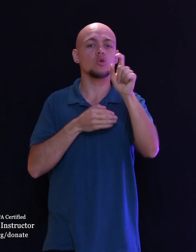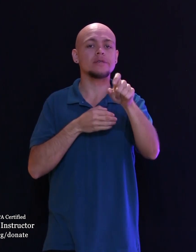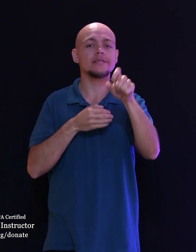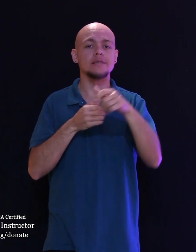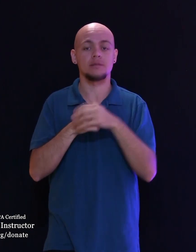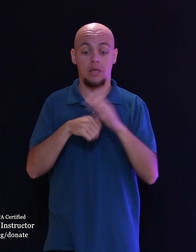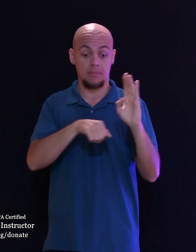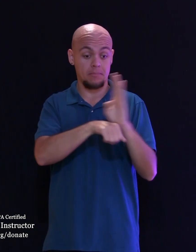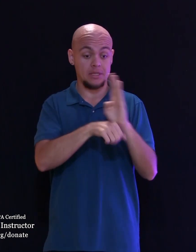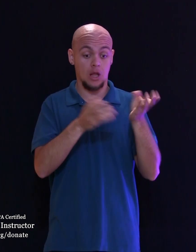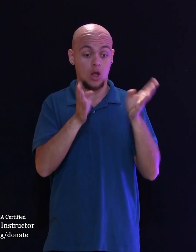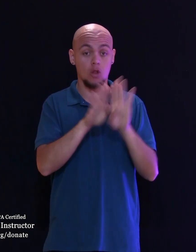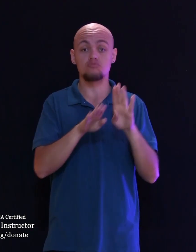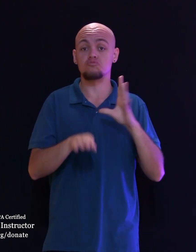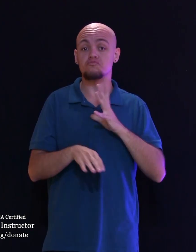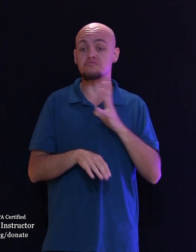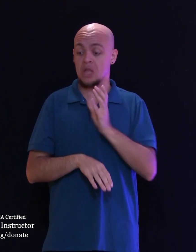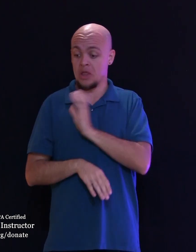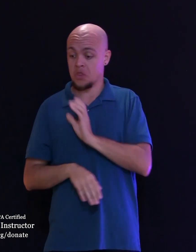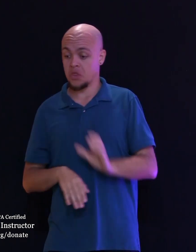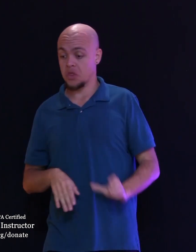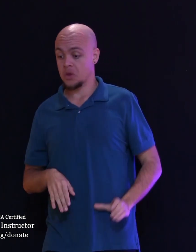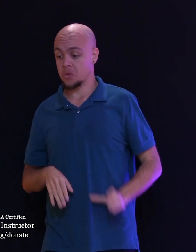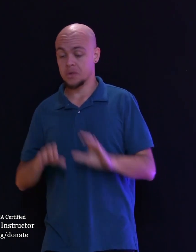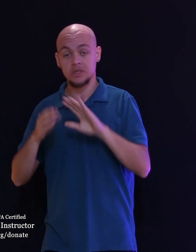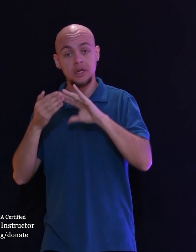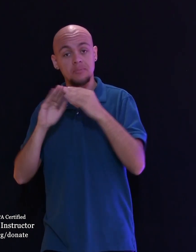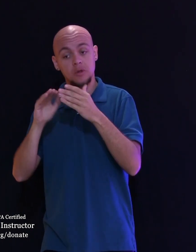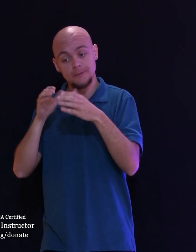Matthew chapter 24, verses 9 through 14, this is what Jesus said.